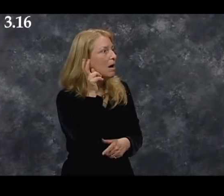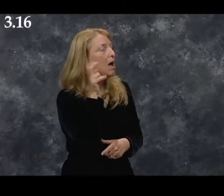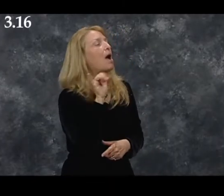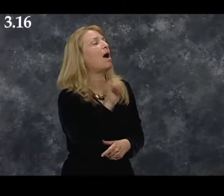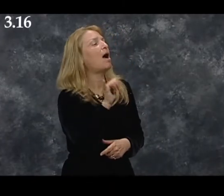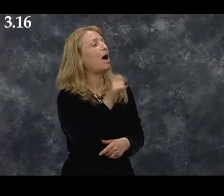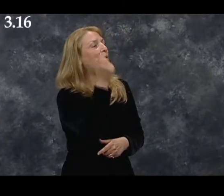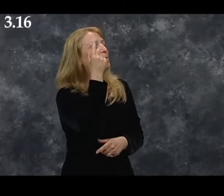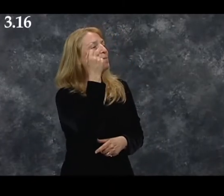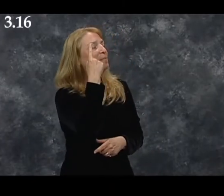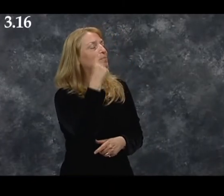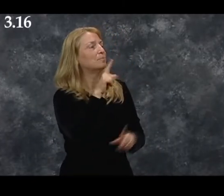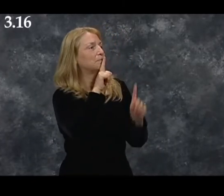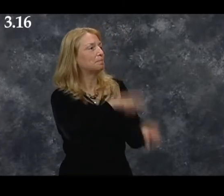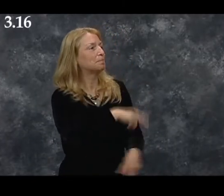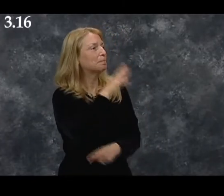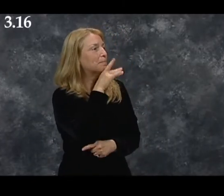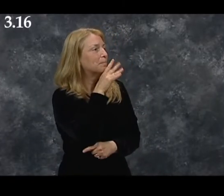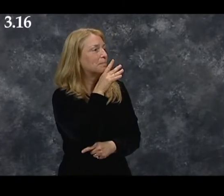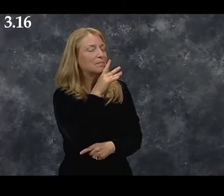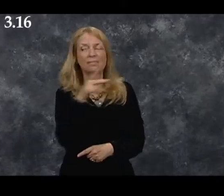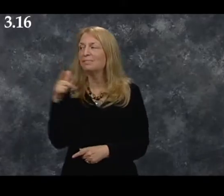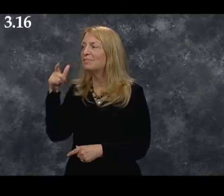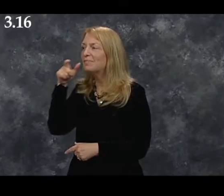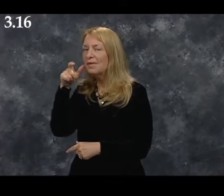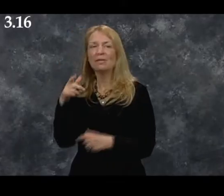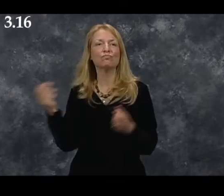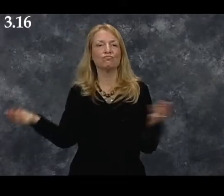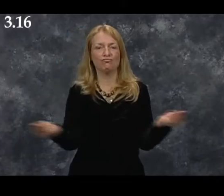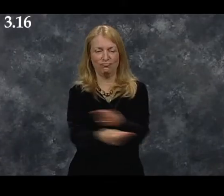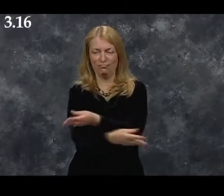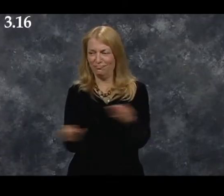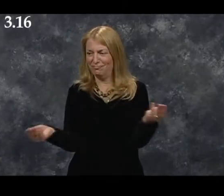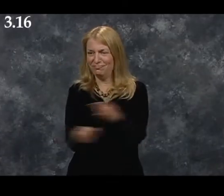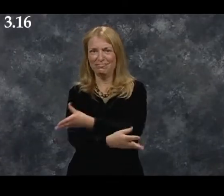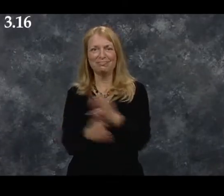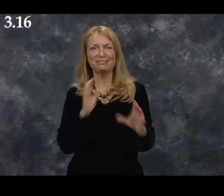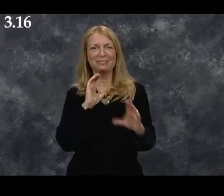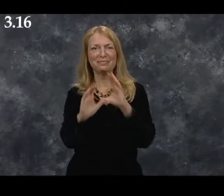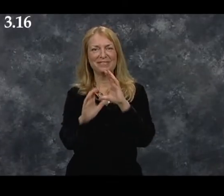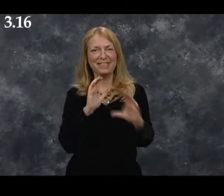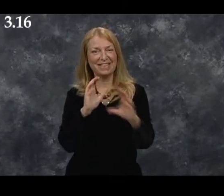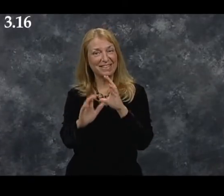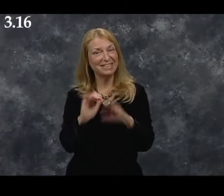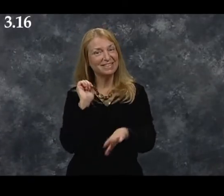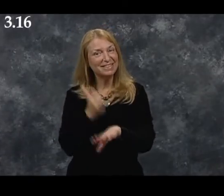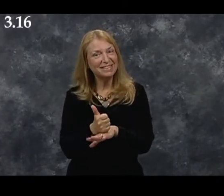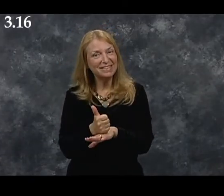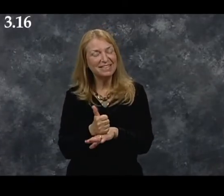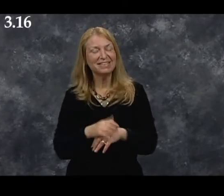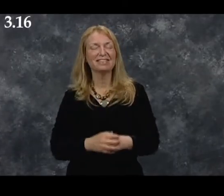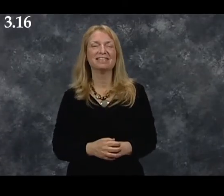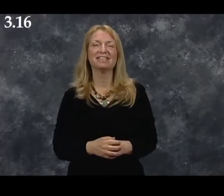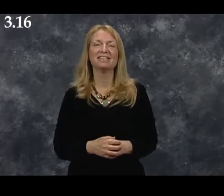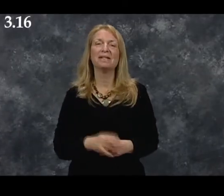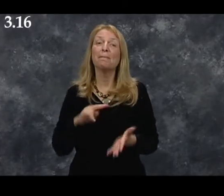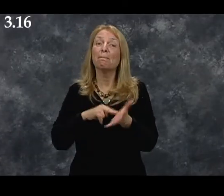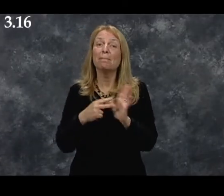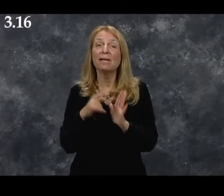the employer. The employer hears the message and responds. The operator then continues to